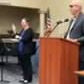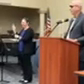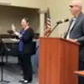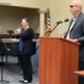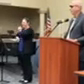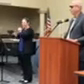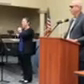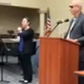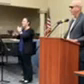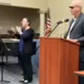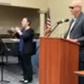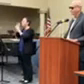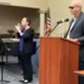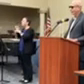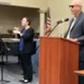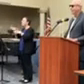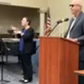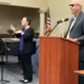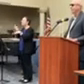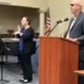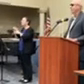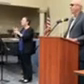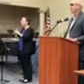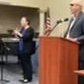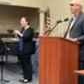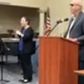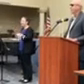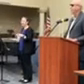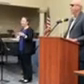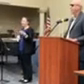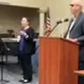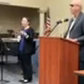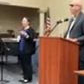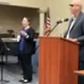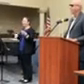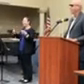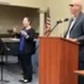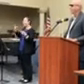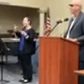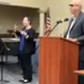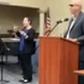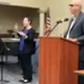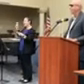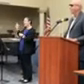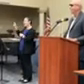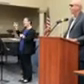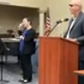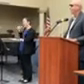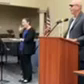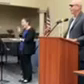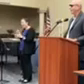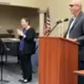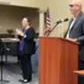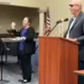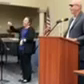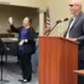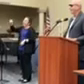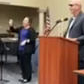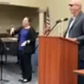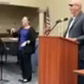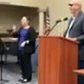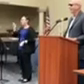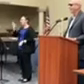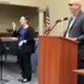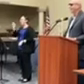as a business science student. He is this year's high school valedictorian. You know who I'm speaking about. Tristan